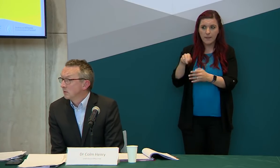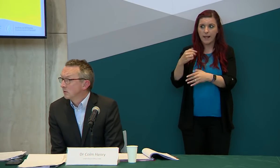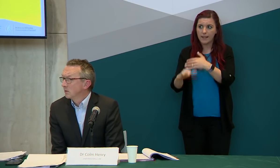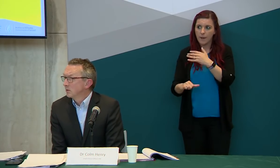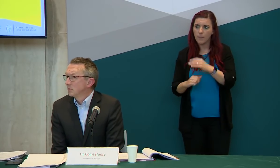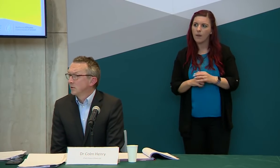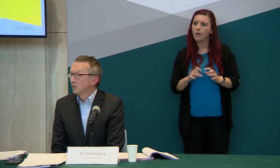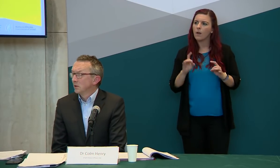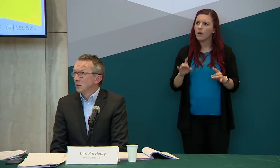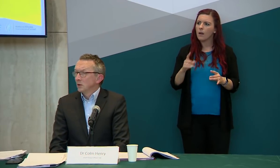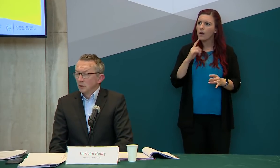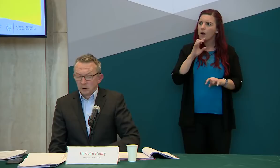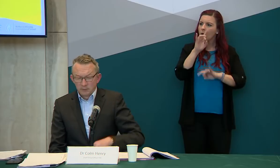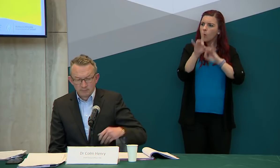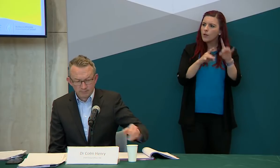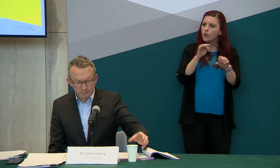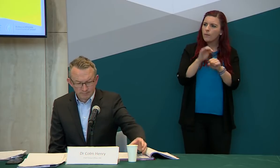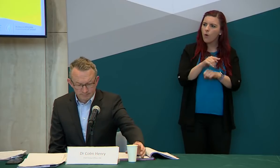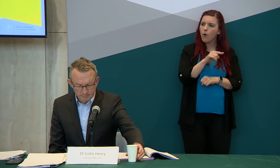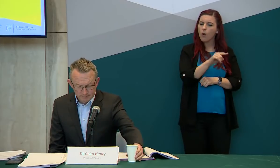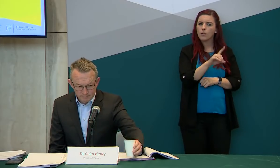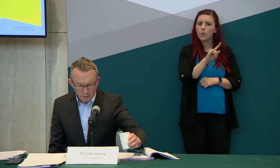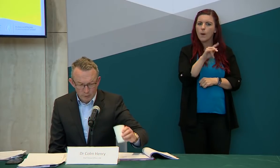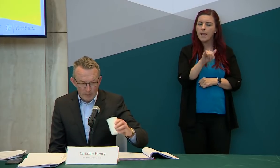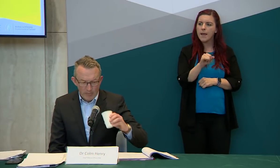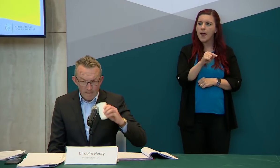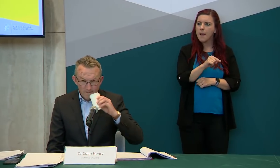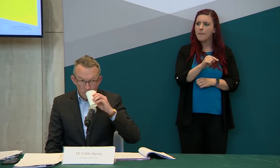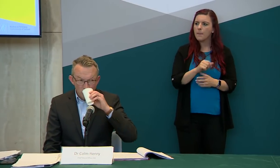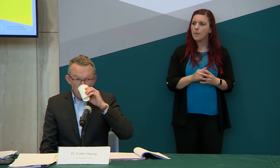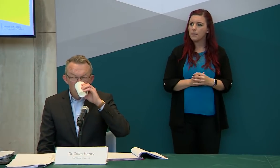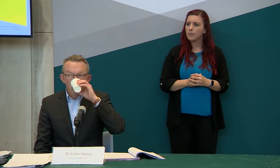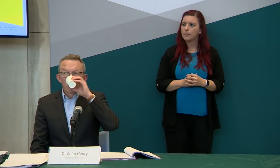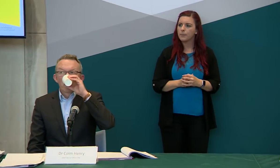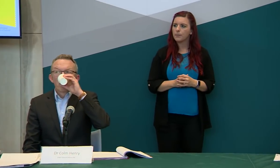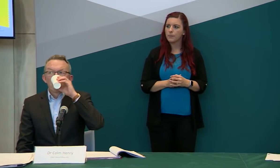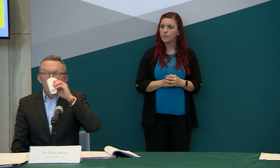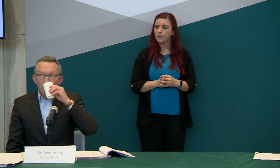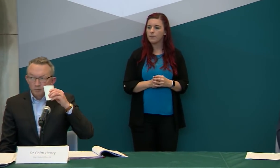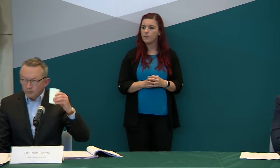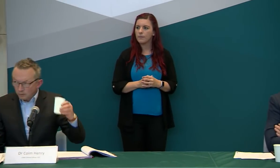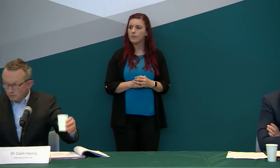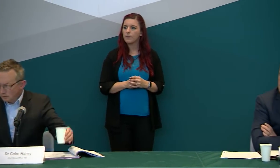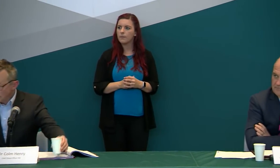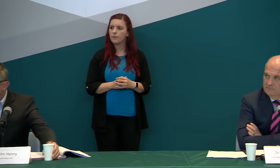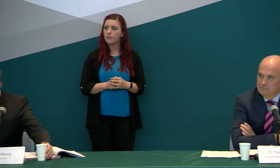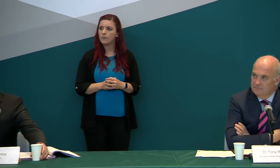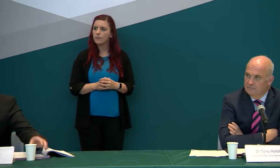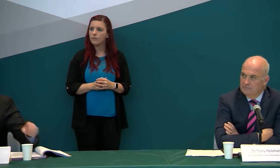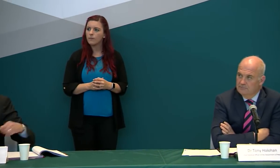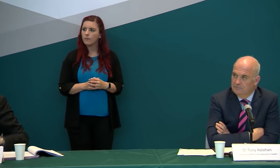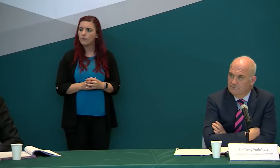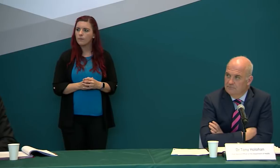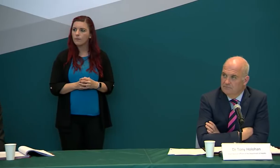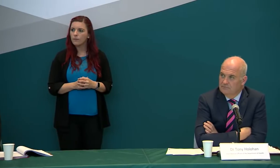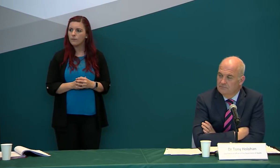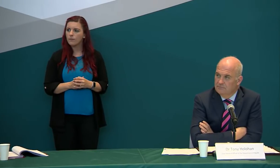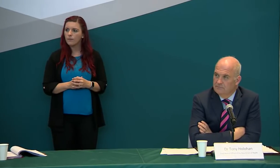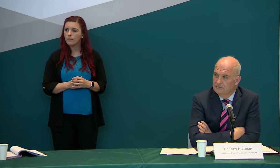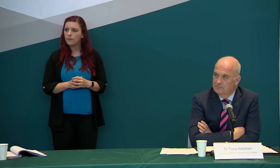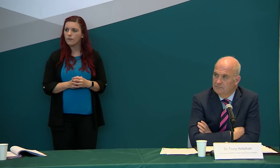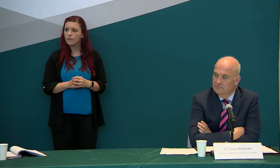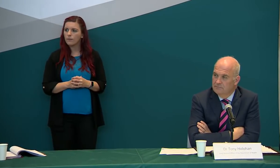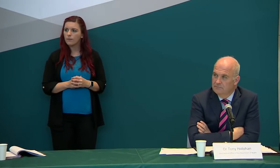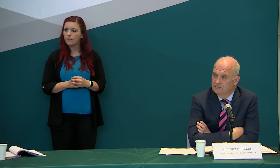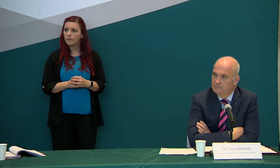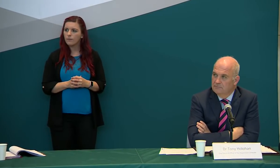Thank you. A question for Dr. Holan, if you don't mind. We've, as a country, I suppose, and especially as a media, have gone through